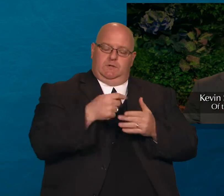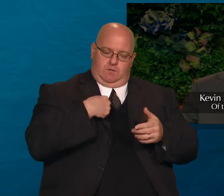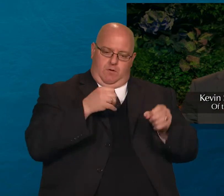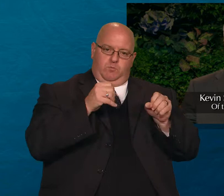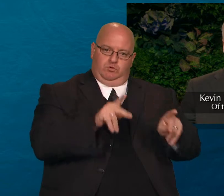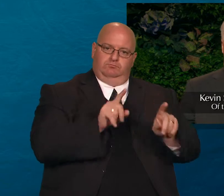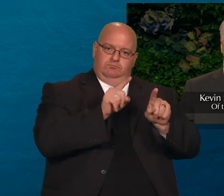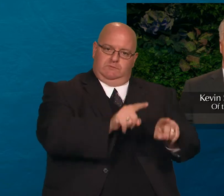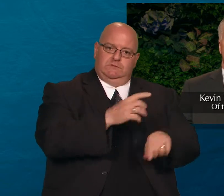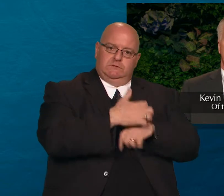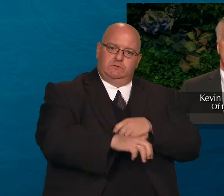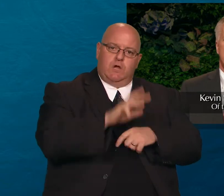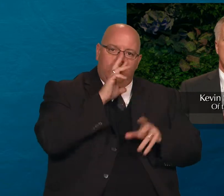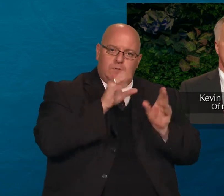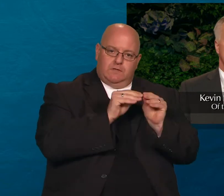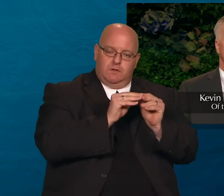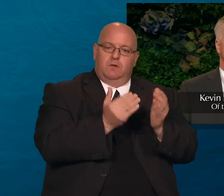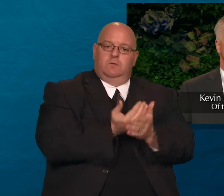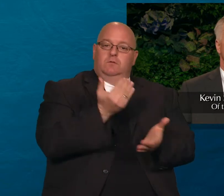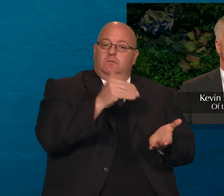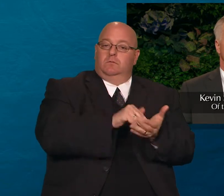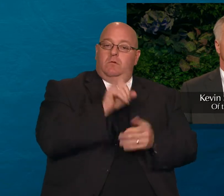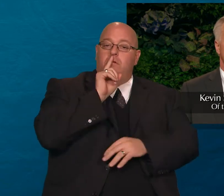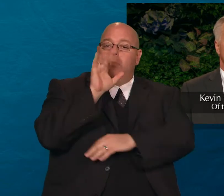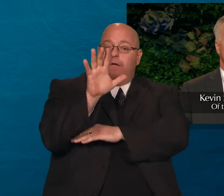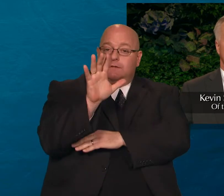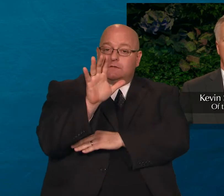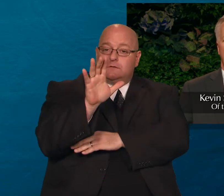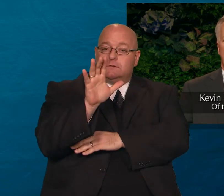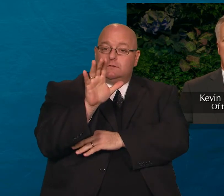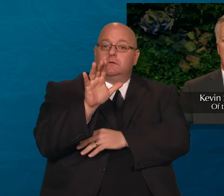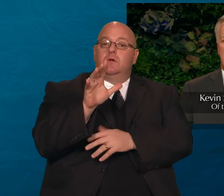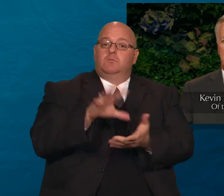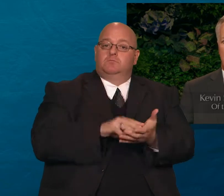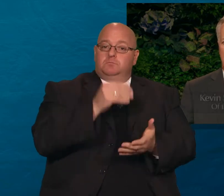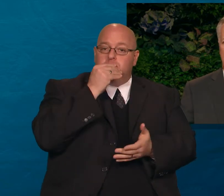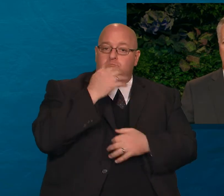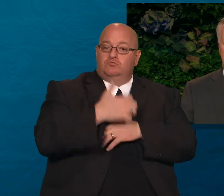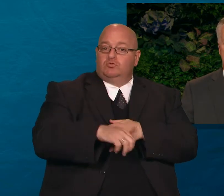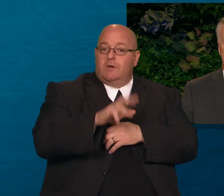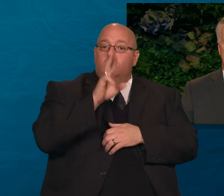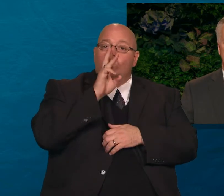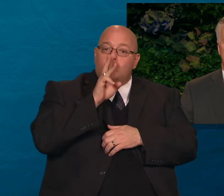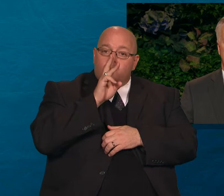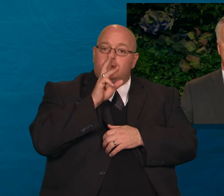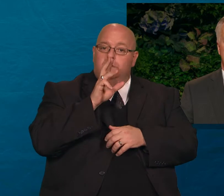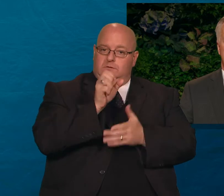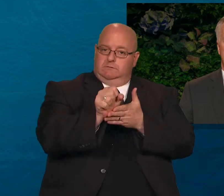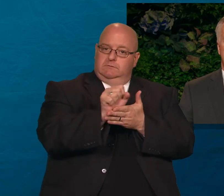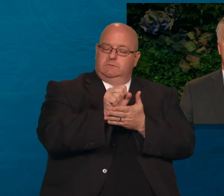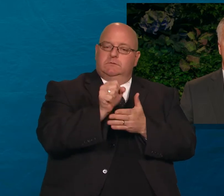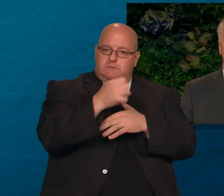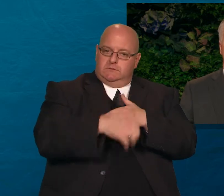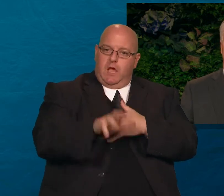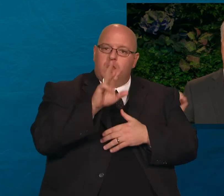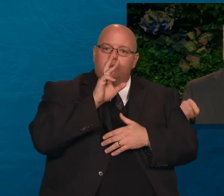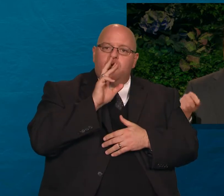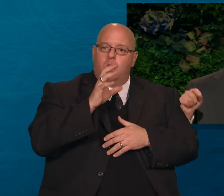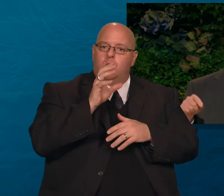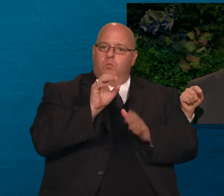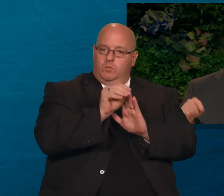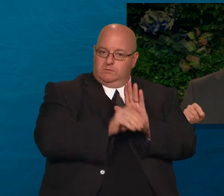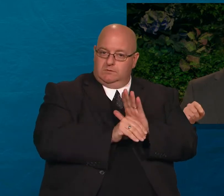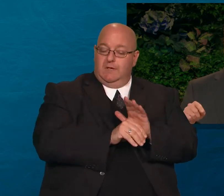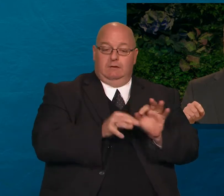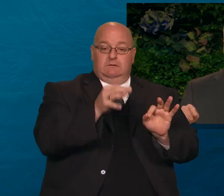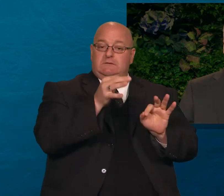attend a sacrament meeting where we can renew these covenants by partaking of the bread and water of the sacrament ordinance. This